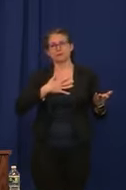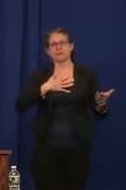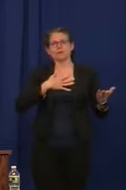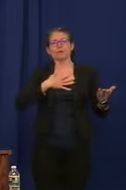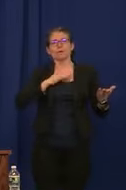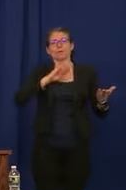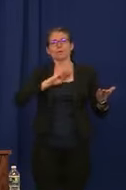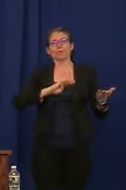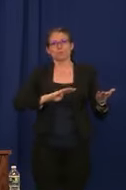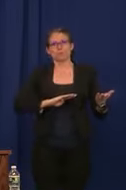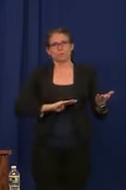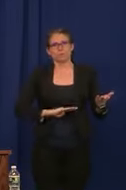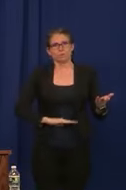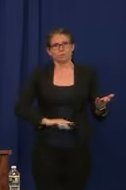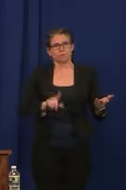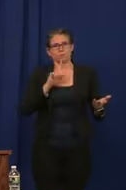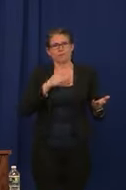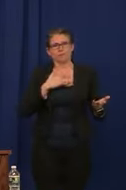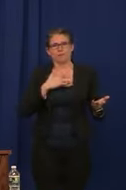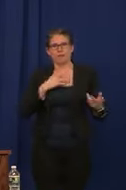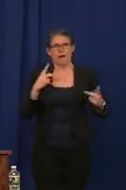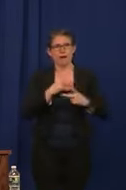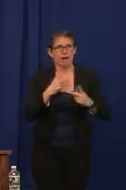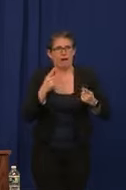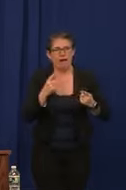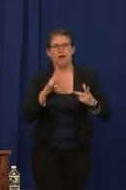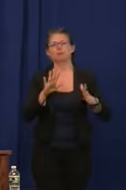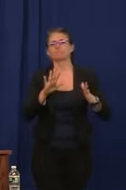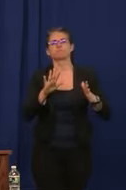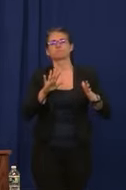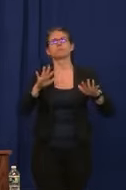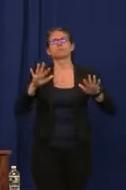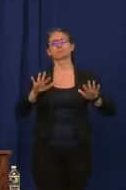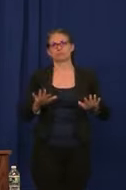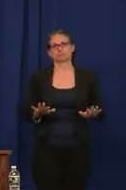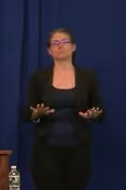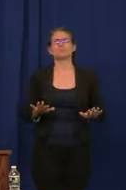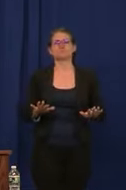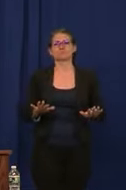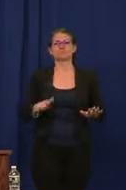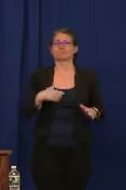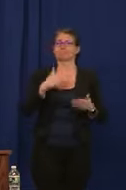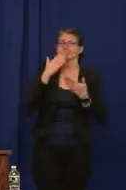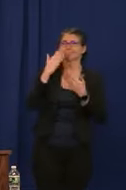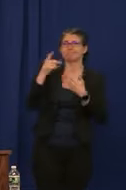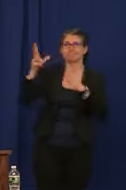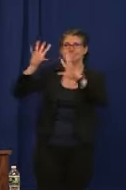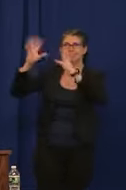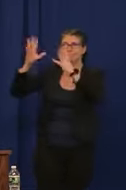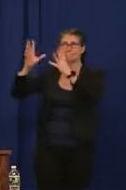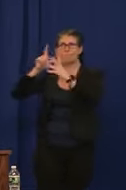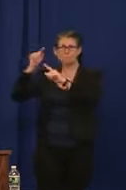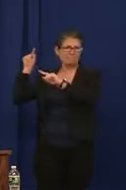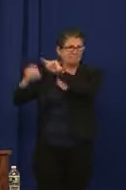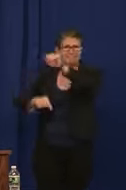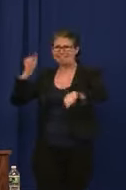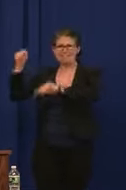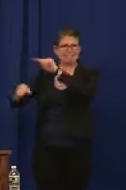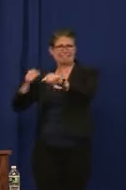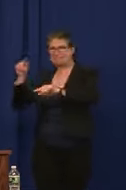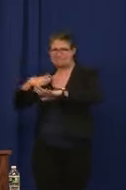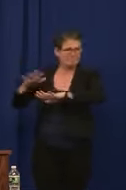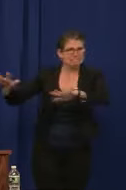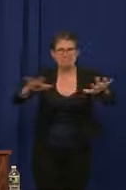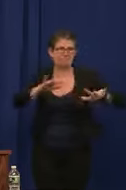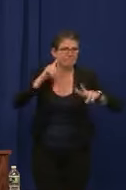relief. I am also grateful for the emergency responders who rushed to the scene and not